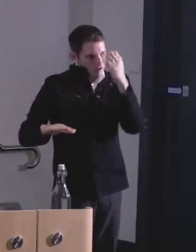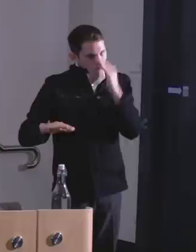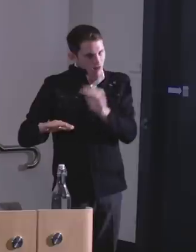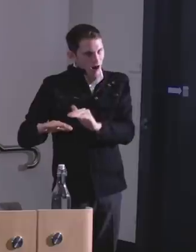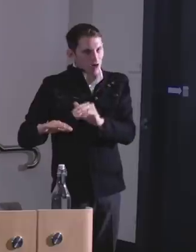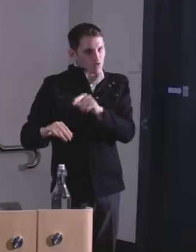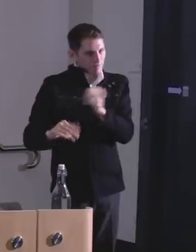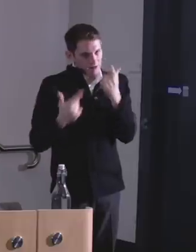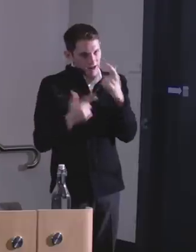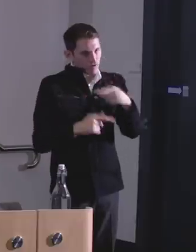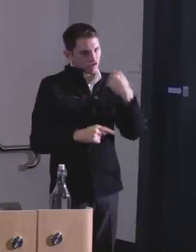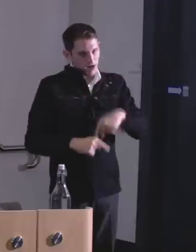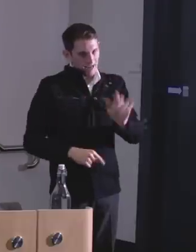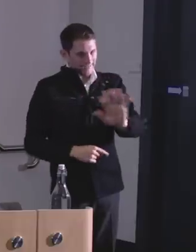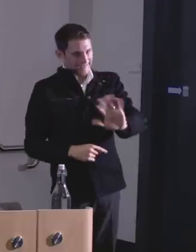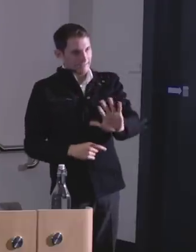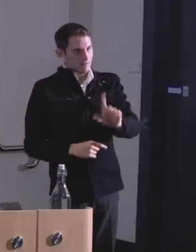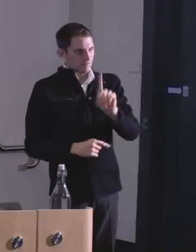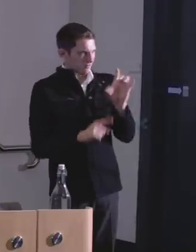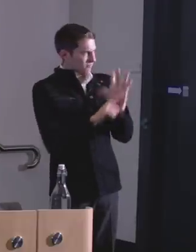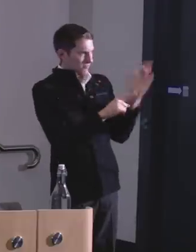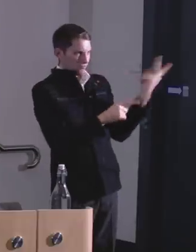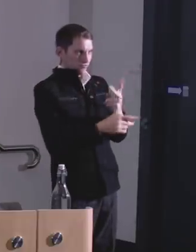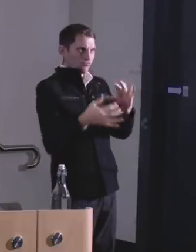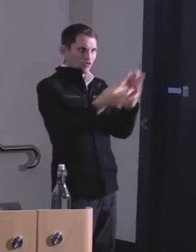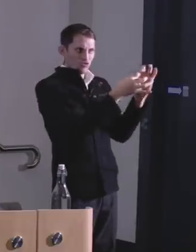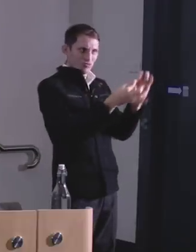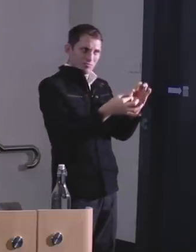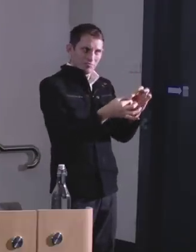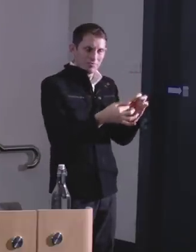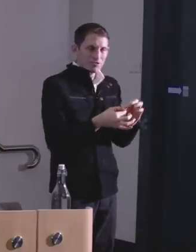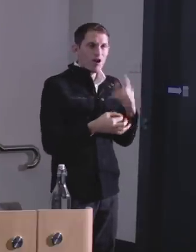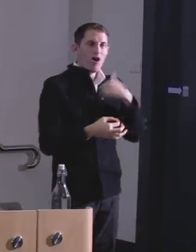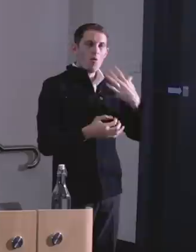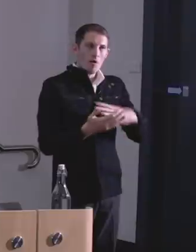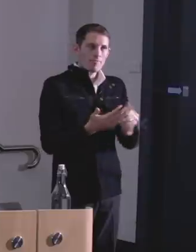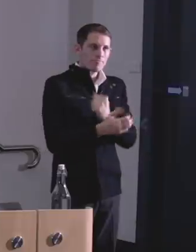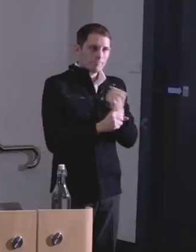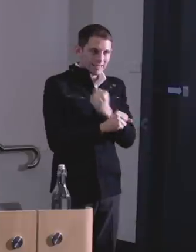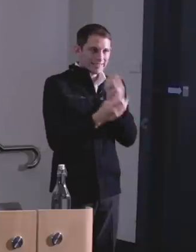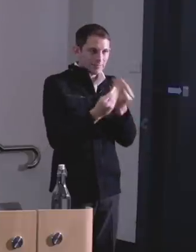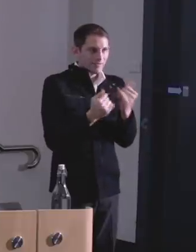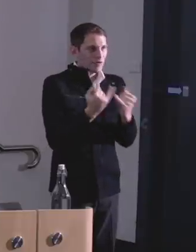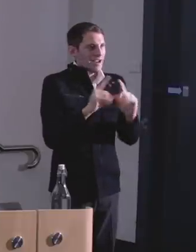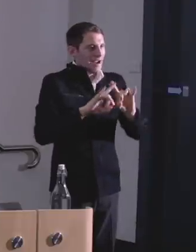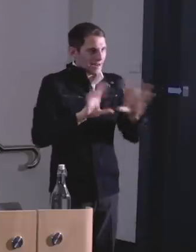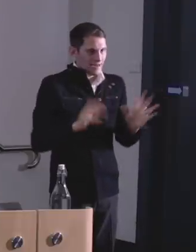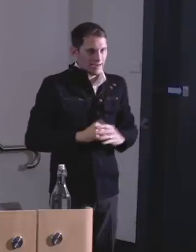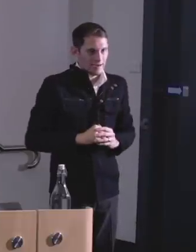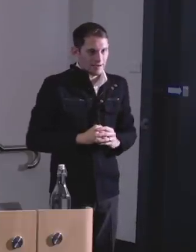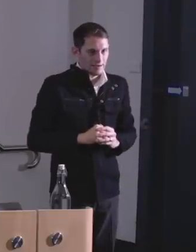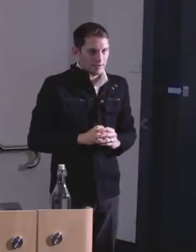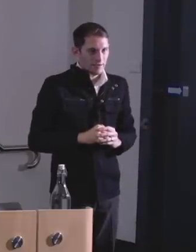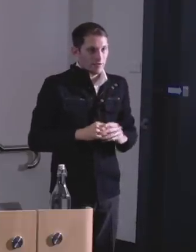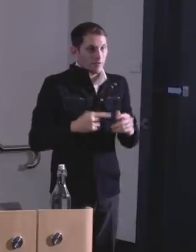And you have to be careful of those Chinese people. Now, I think I want to make something very clear. First and foremost, these are